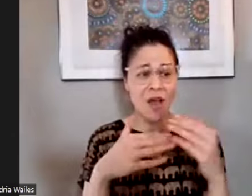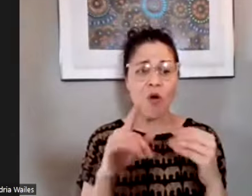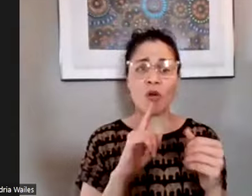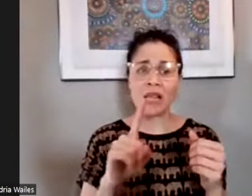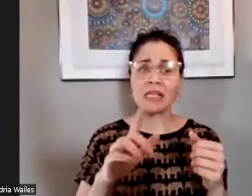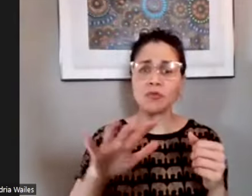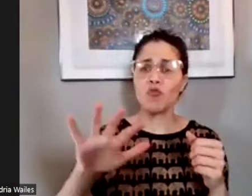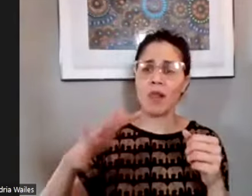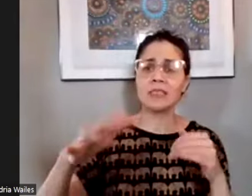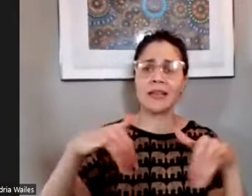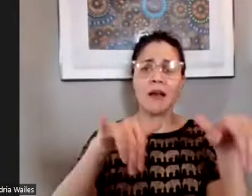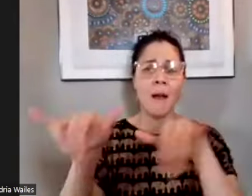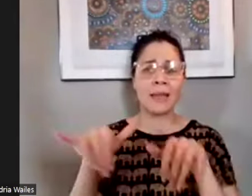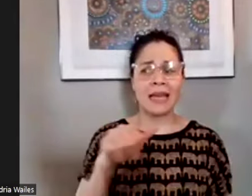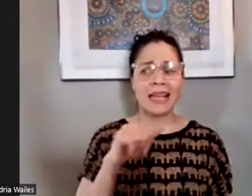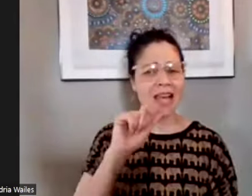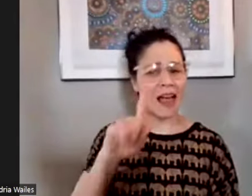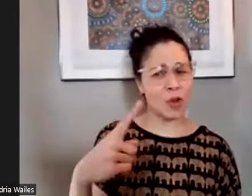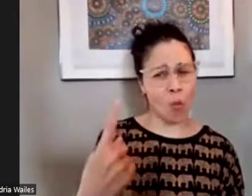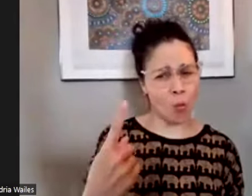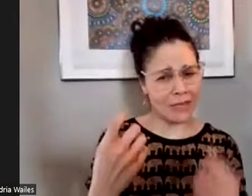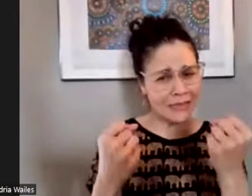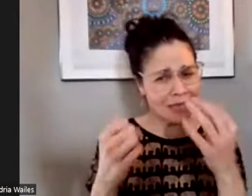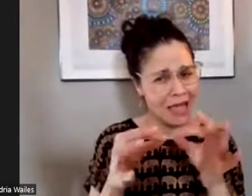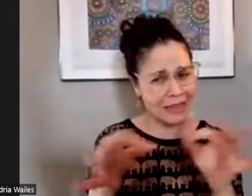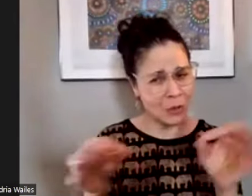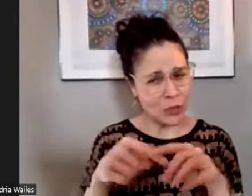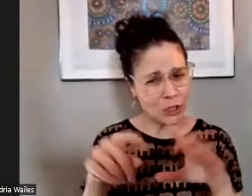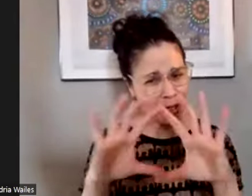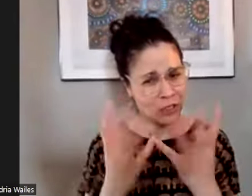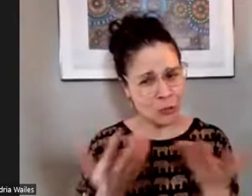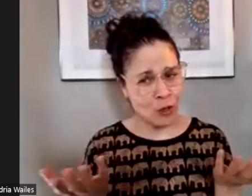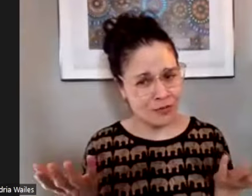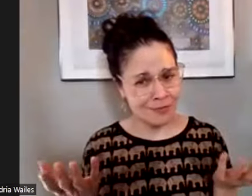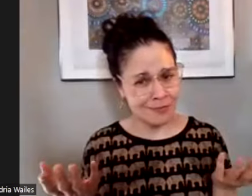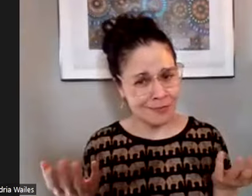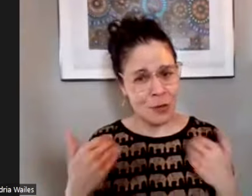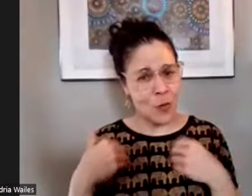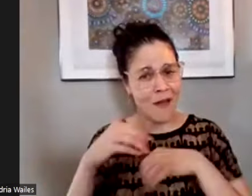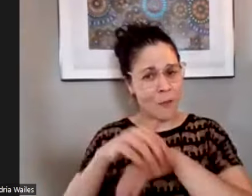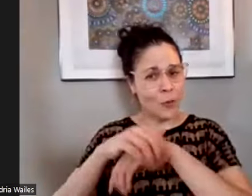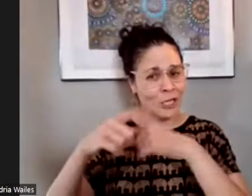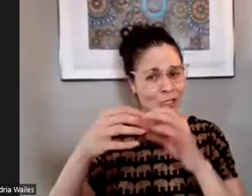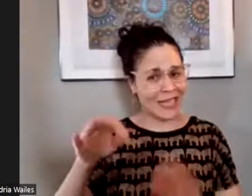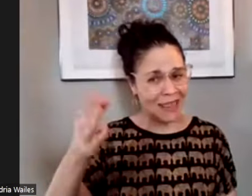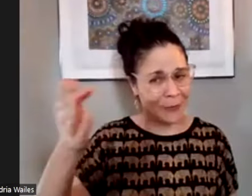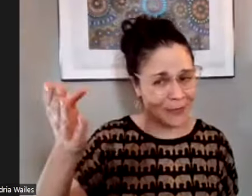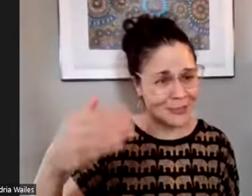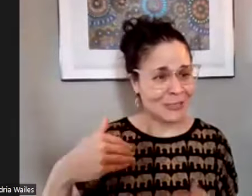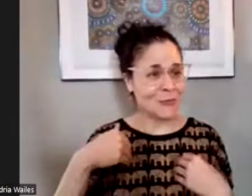we create, while American Sign Language is relatively a common language amongst everyone, it doesn't